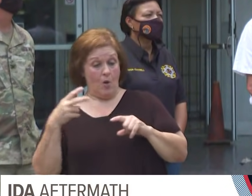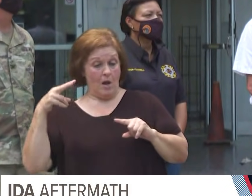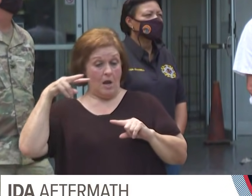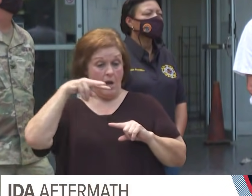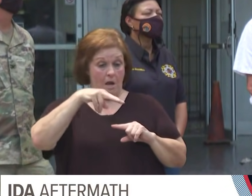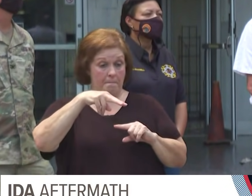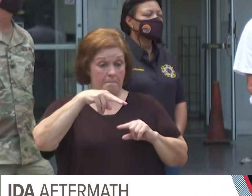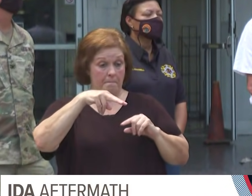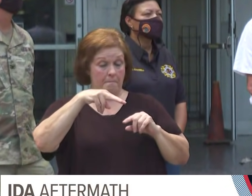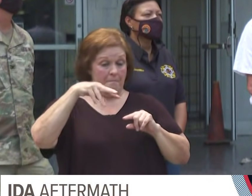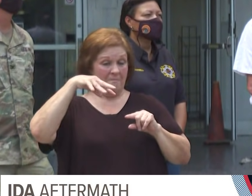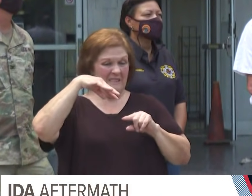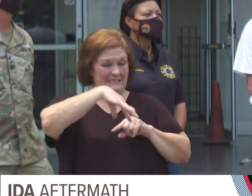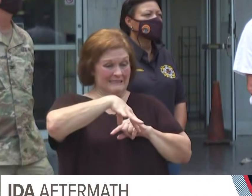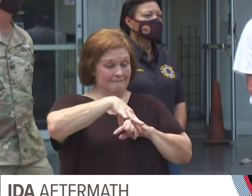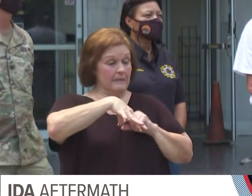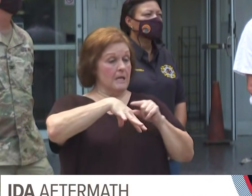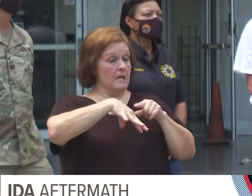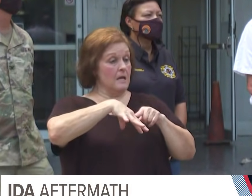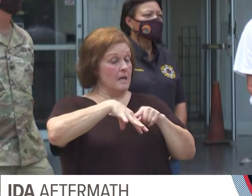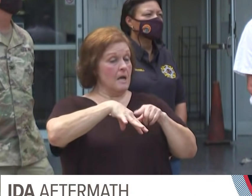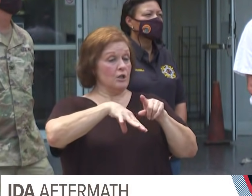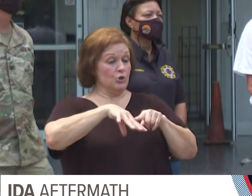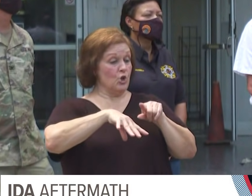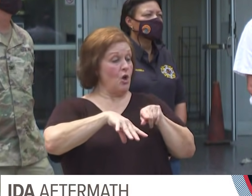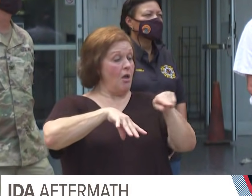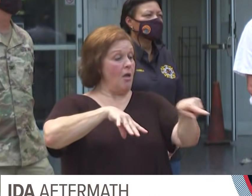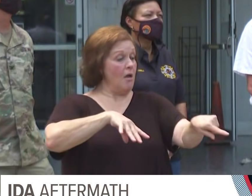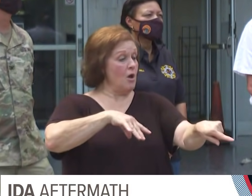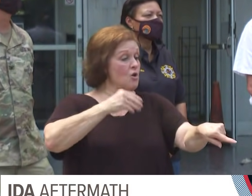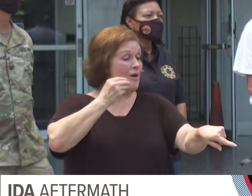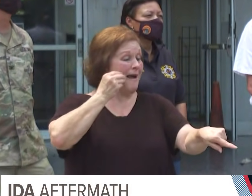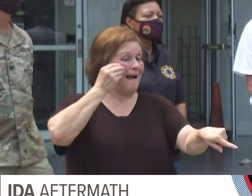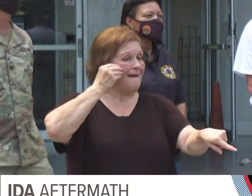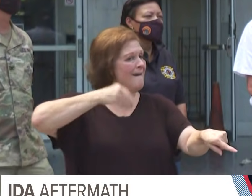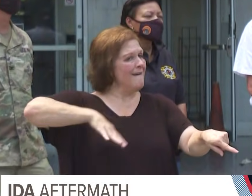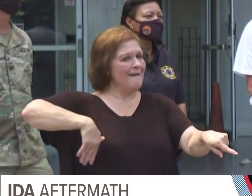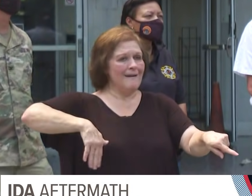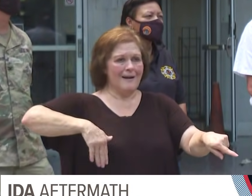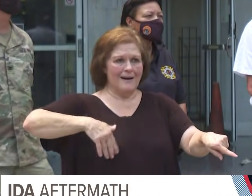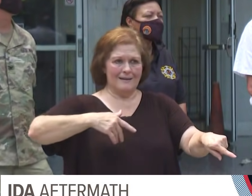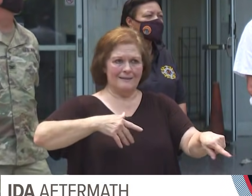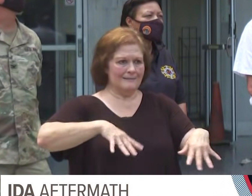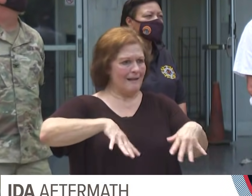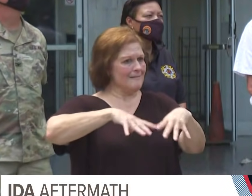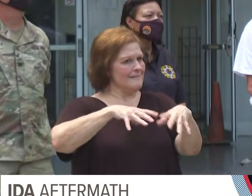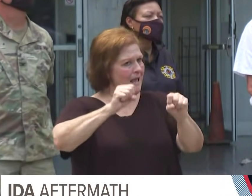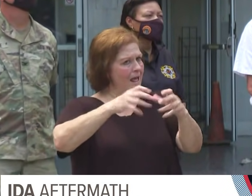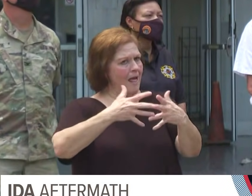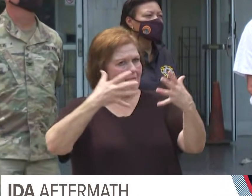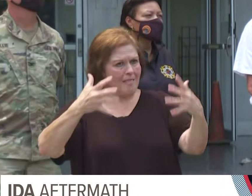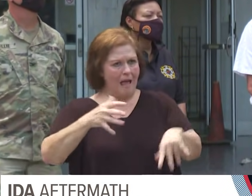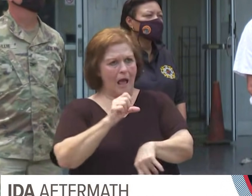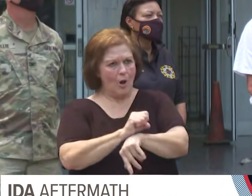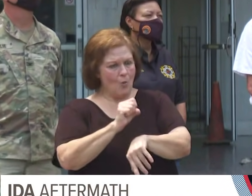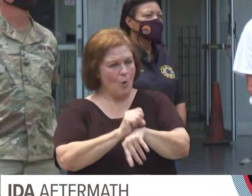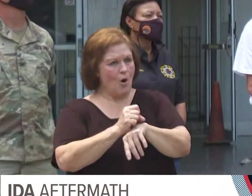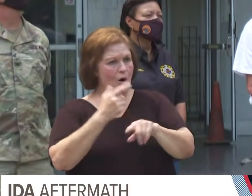coming to your house. That requires a ton of work to get those lines that go throughout the city from the